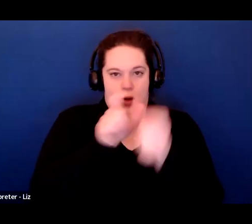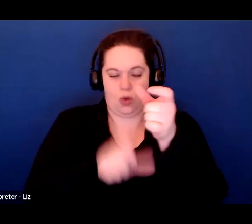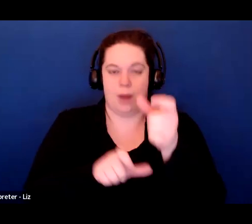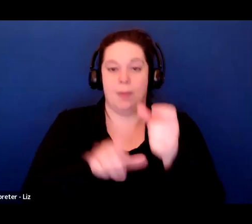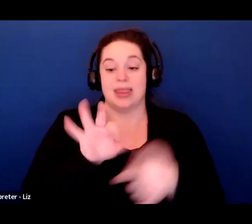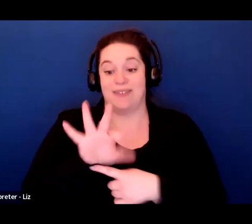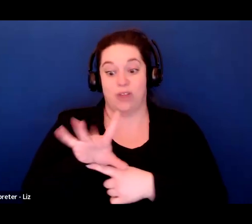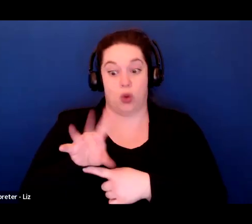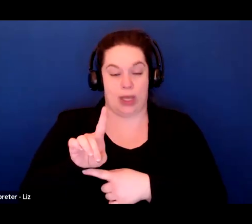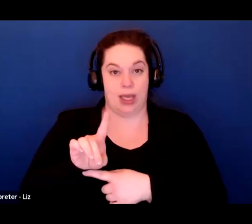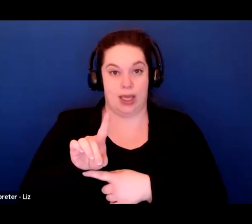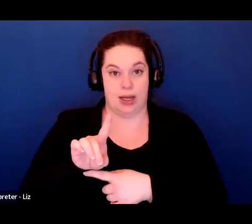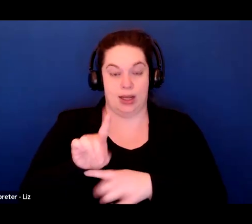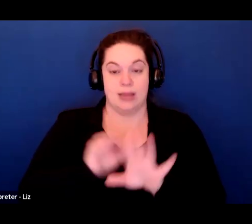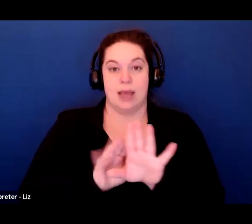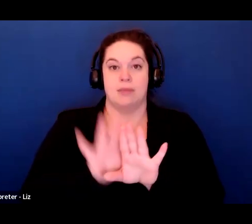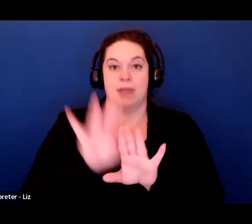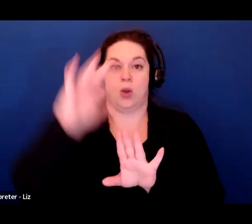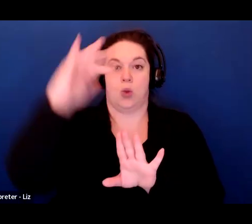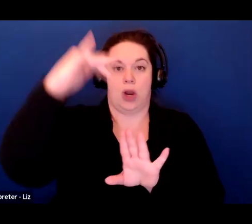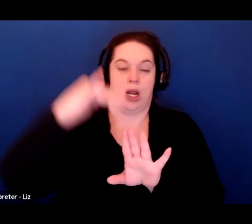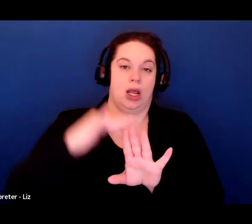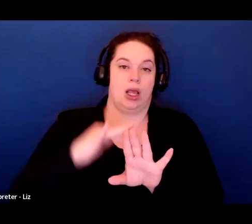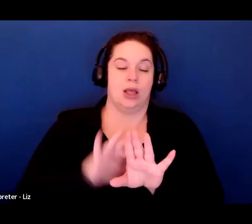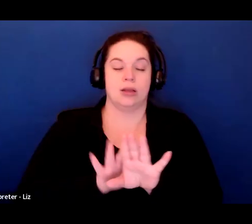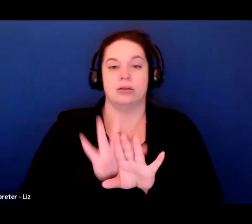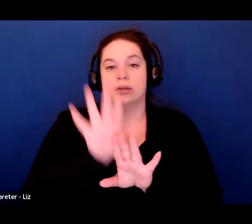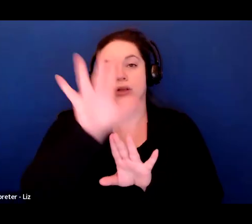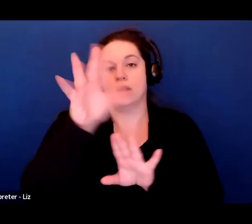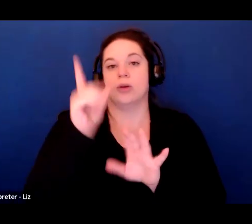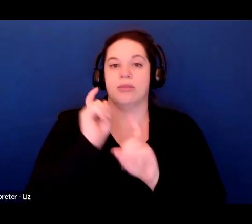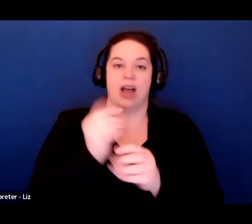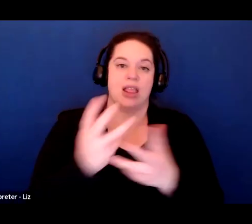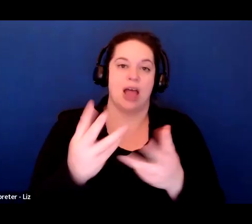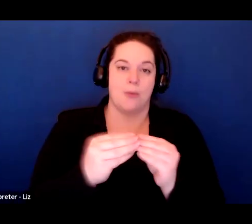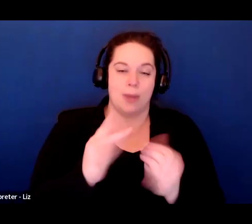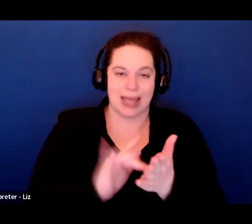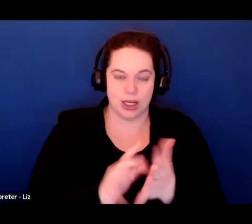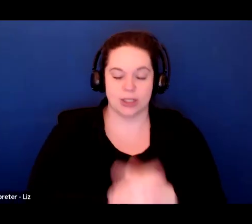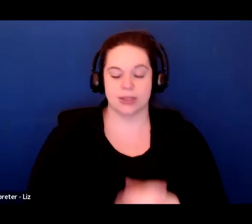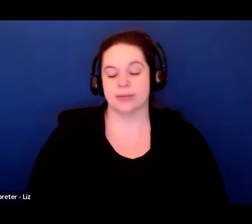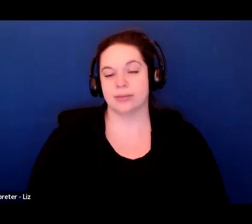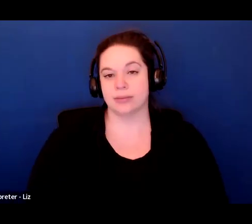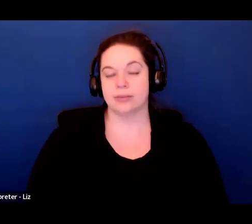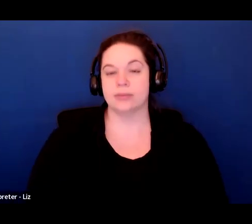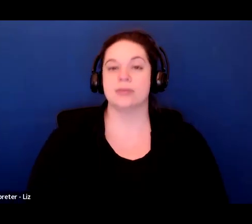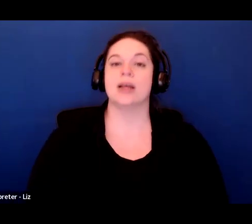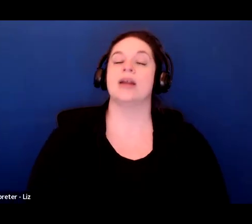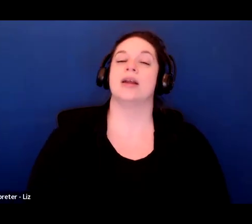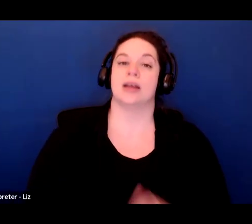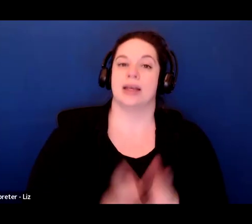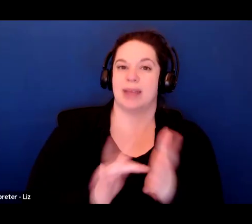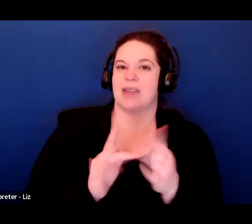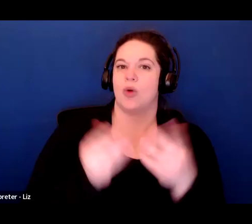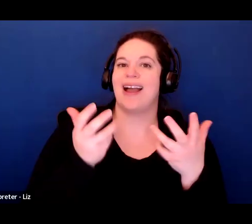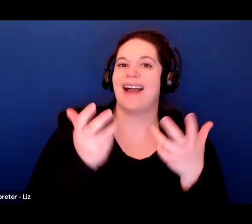cord is in, it bathes the spinal cord, so you can give a lot more medication. The medication is